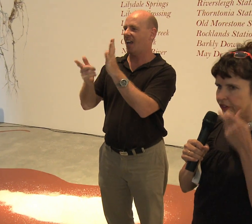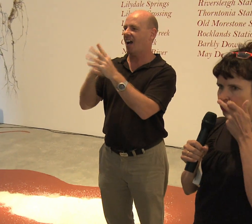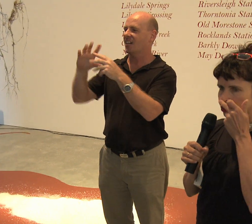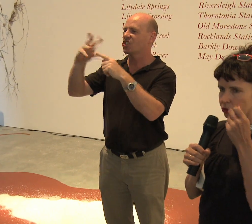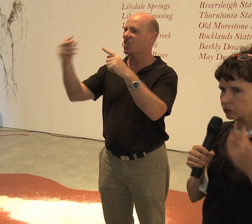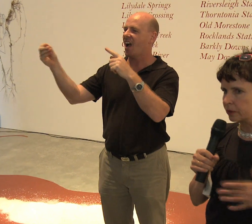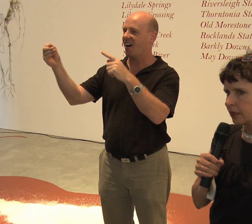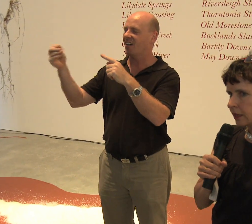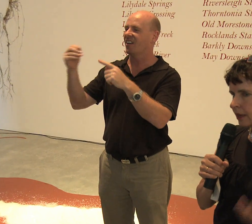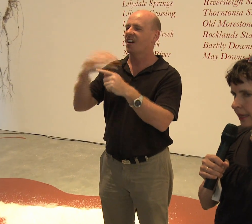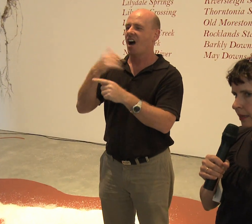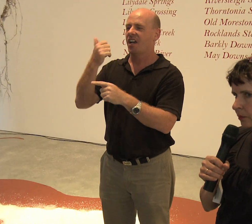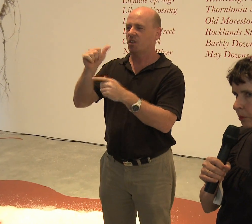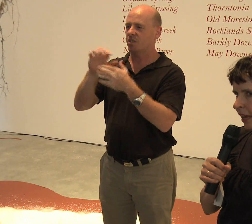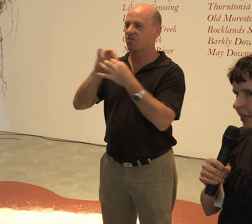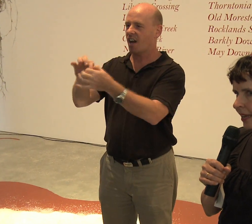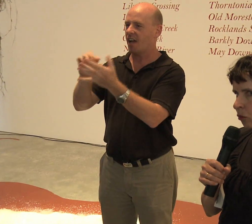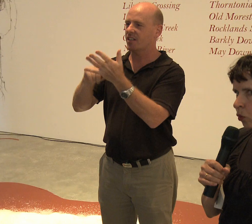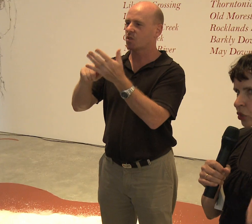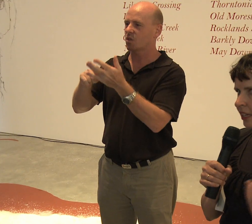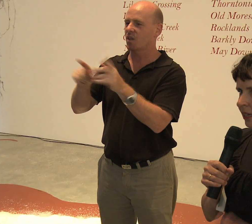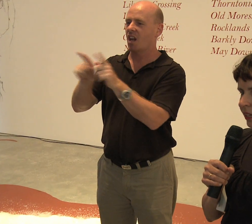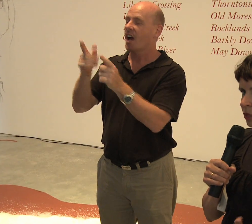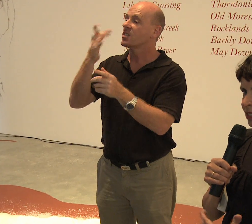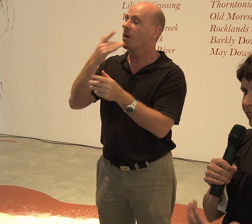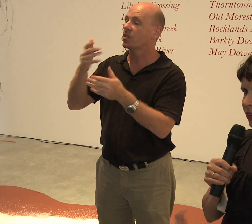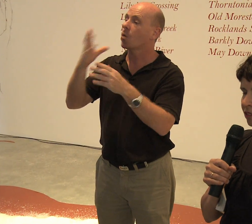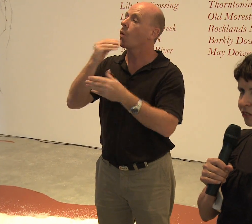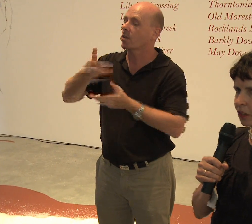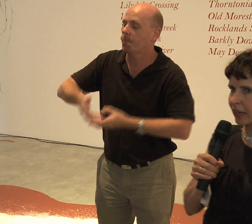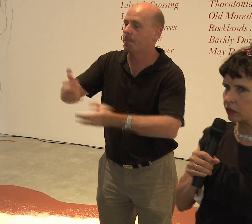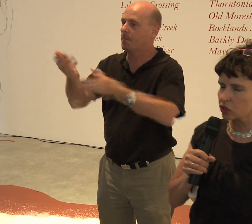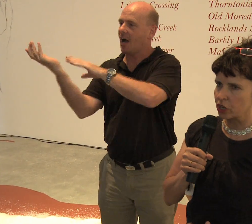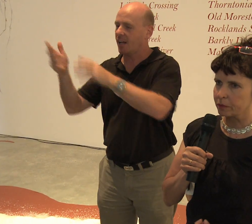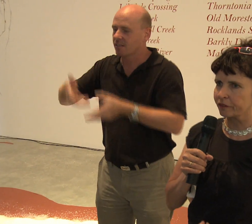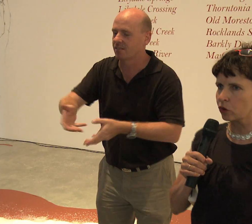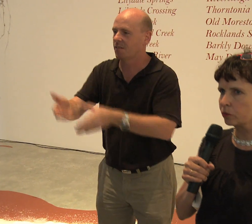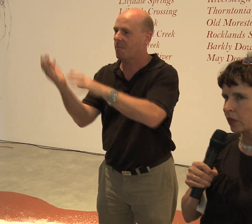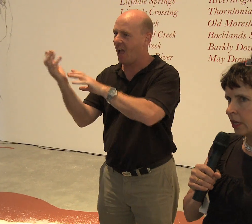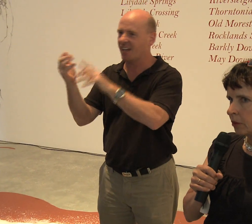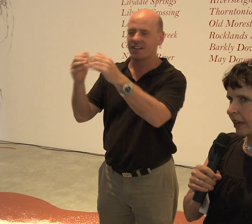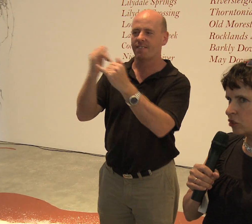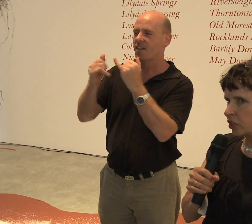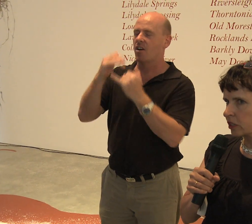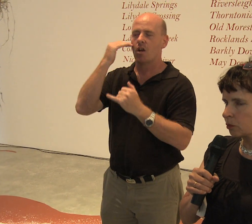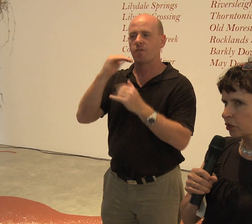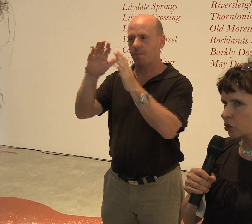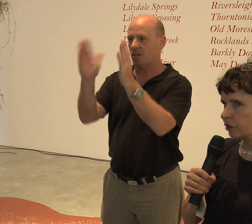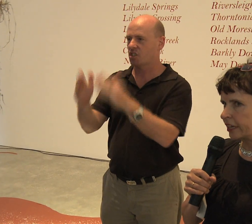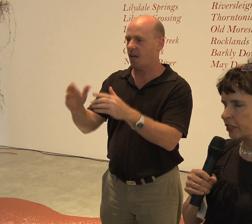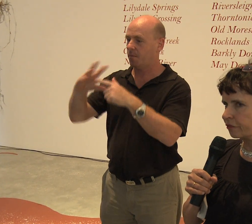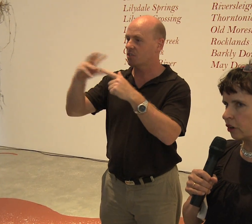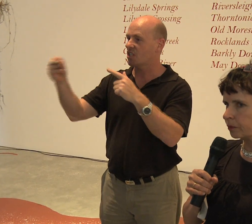in reference to bailing out water. It's once again a very female shape and form. Bailar shells